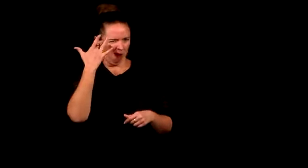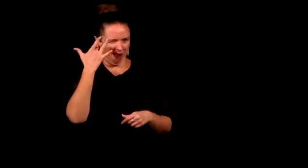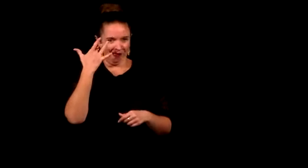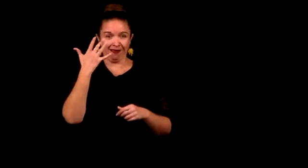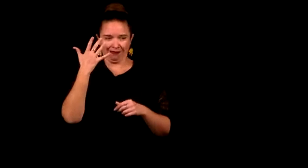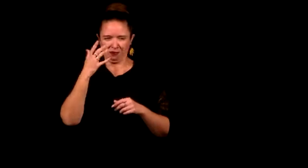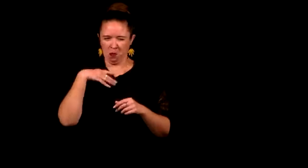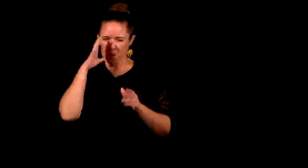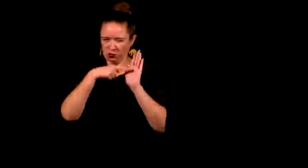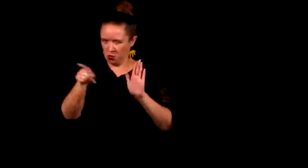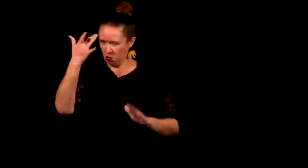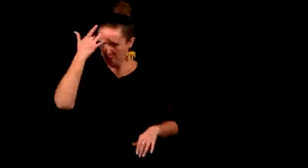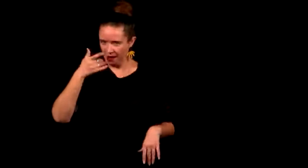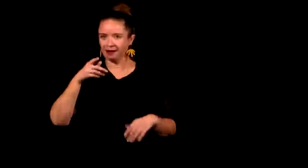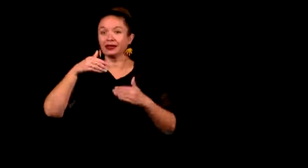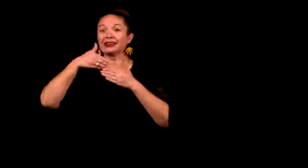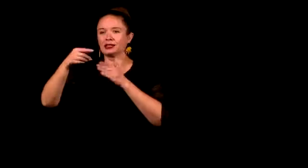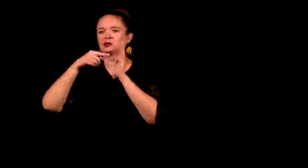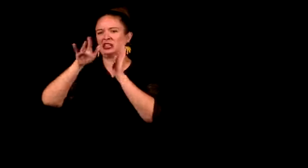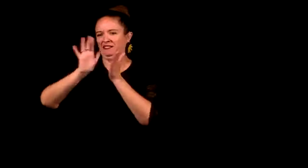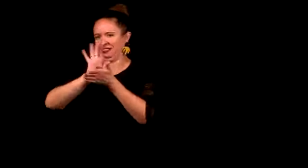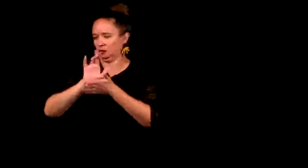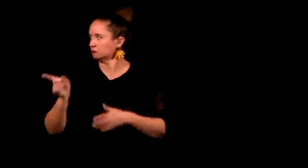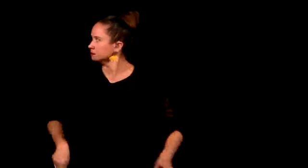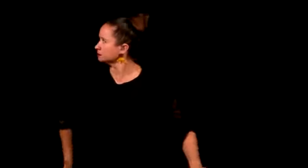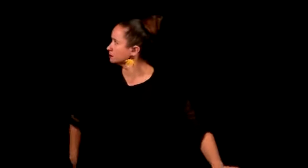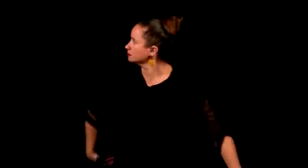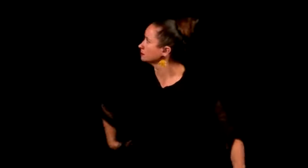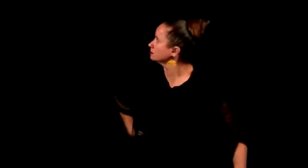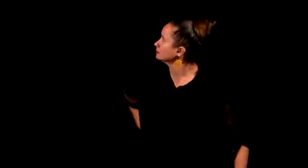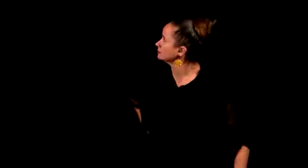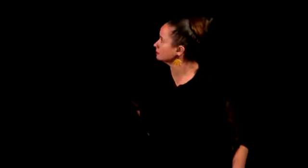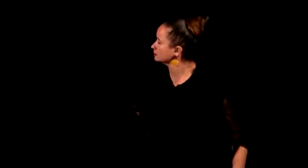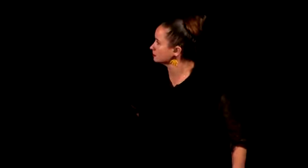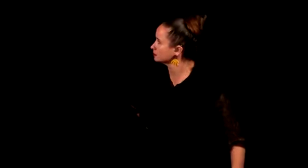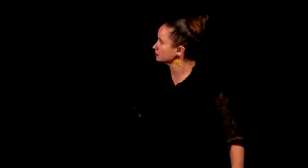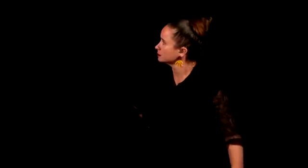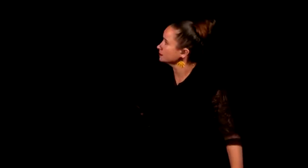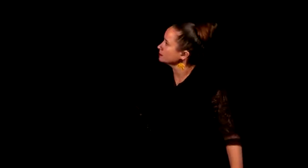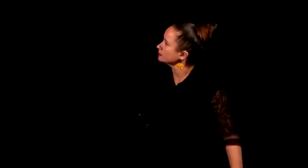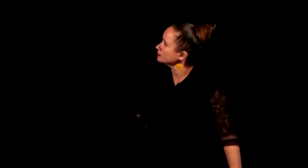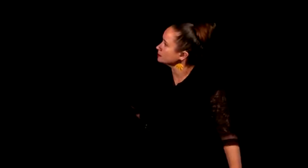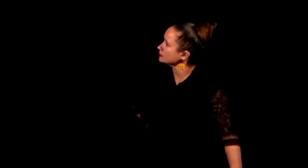life makes sense backwards. This will make sense after a really brief video.